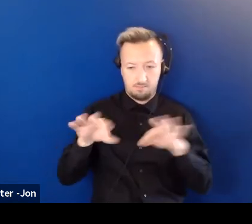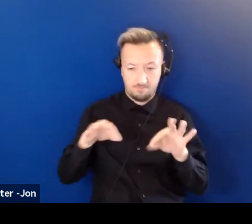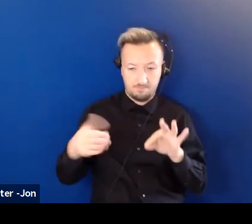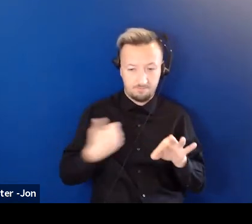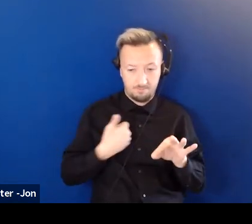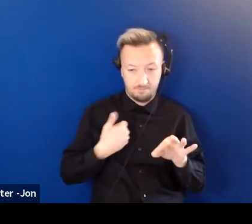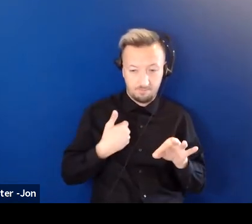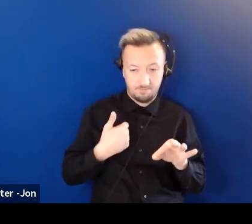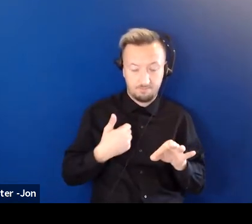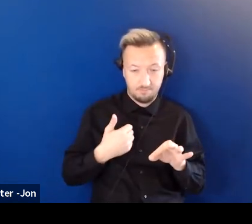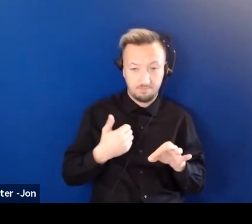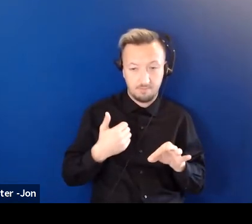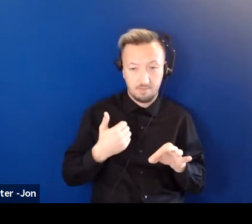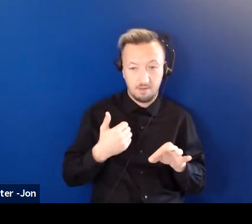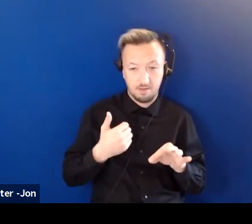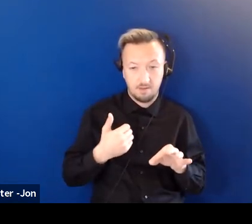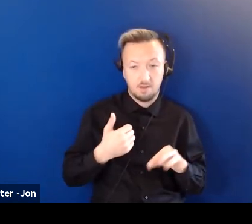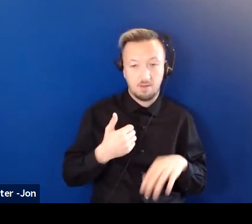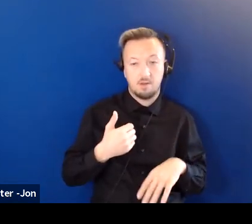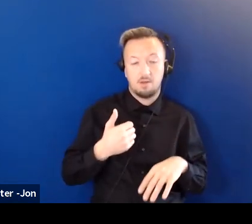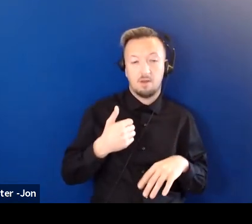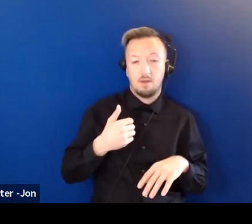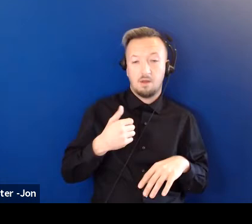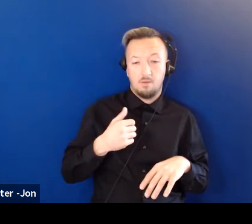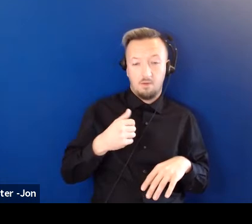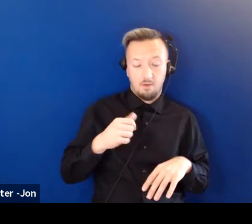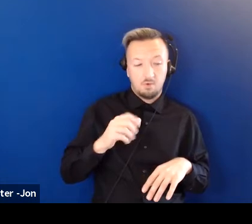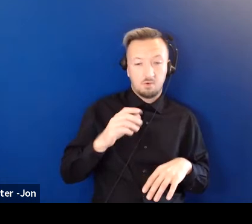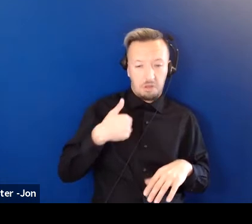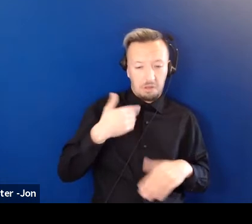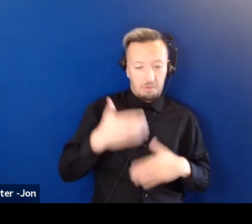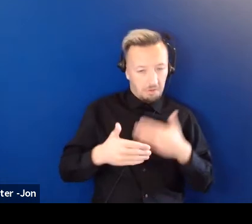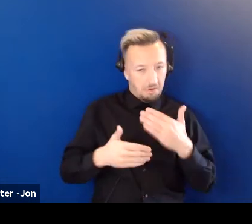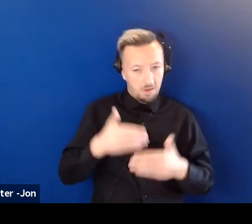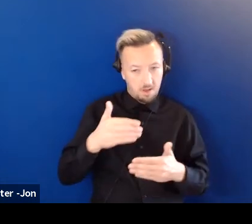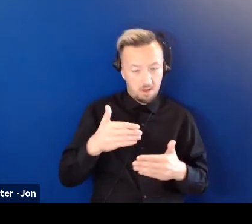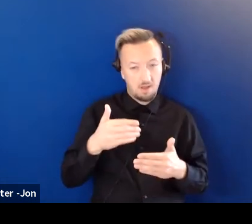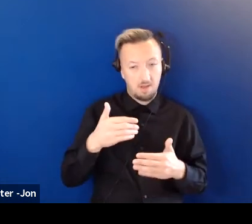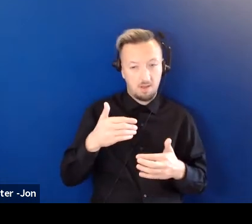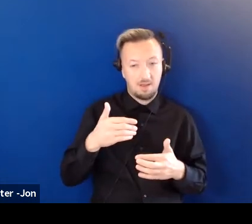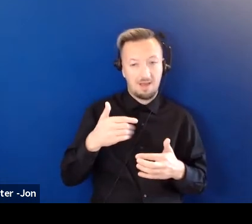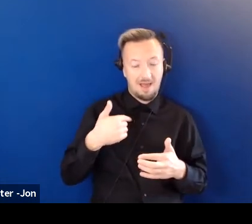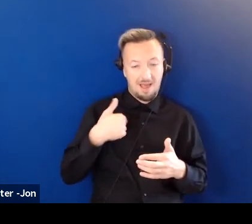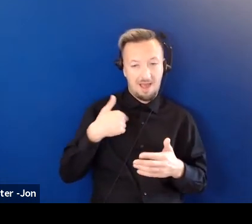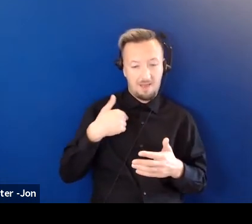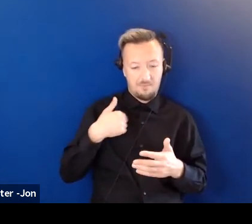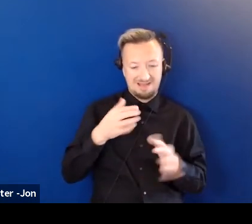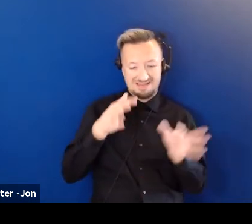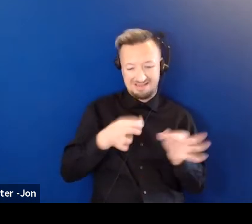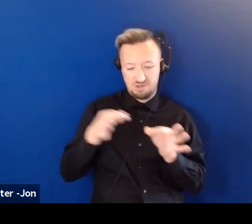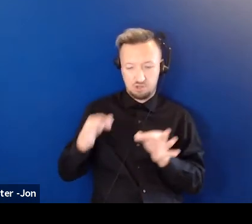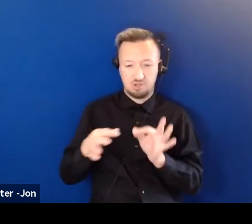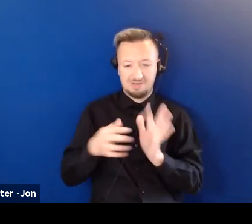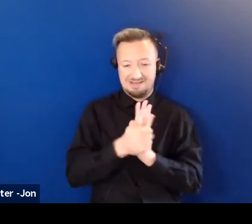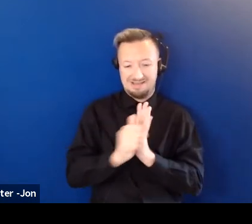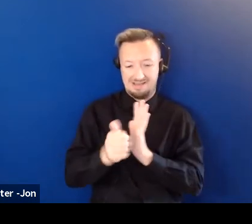to do something that my peers without disabilities were doing. And I was able to better my decision-making skills by being able